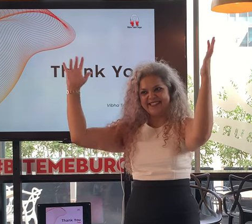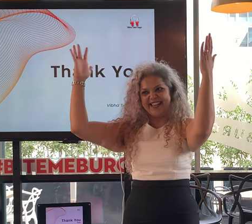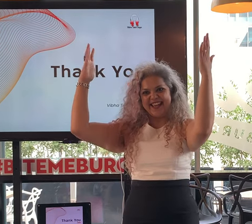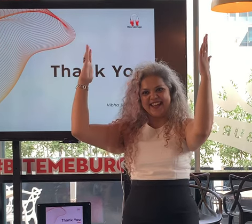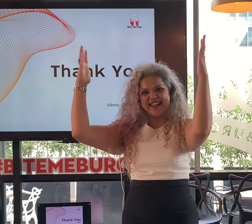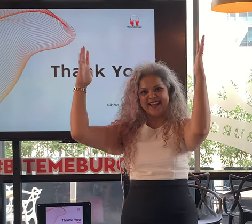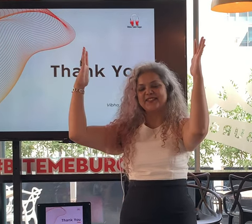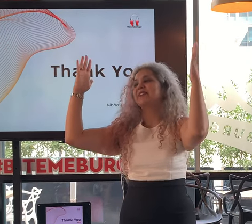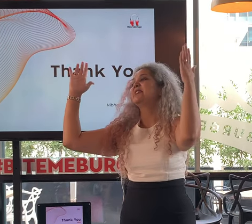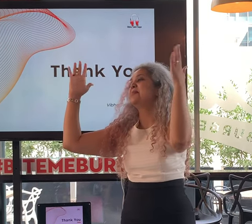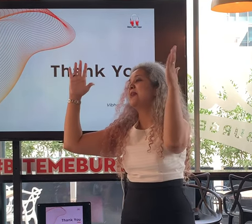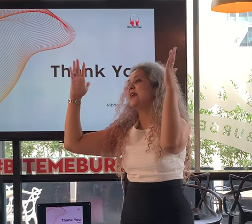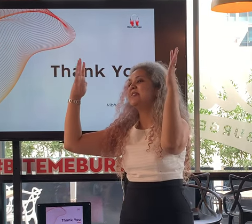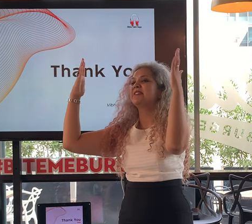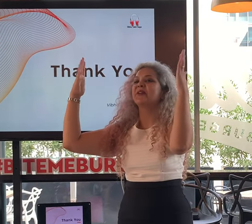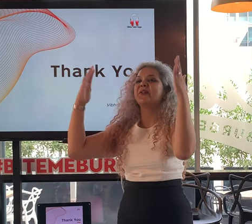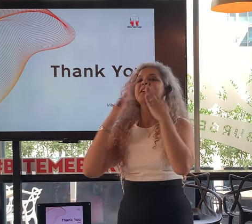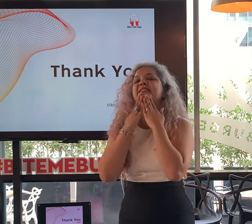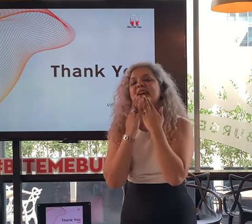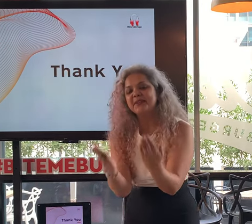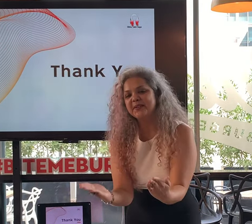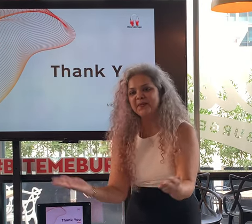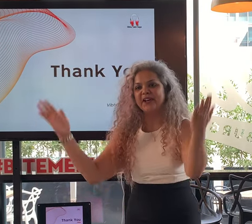So. Yay. So this is a vlog. So. Thank you. much.